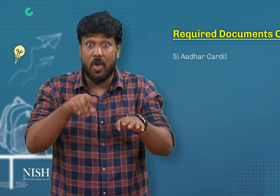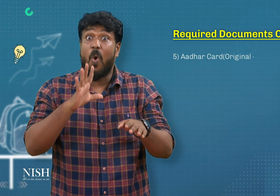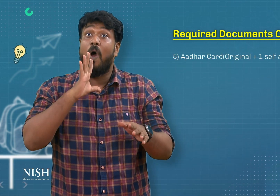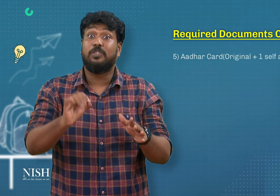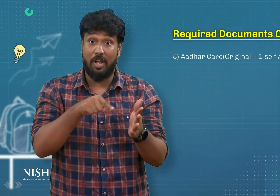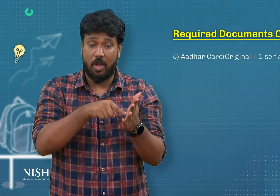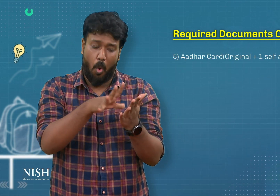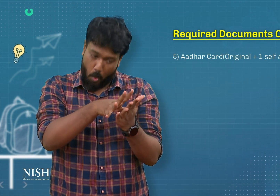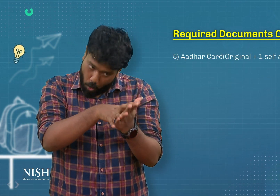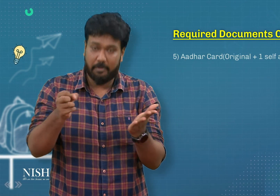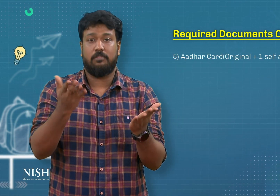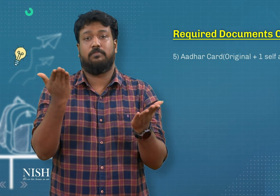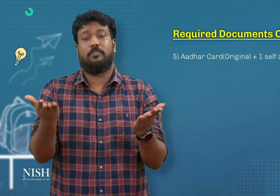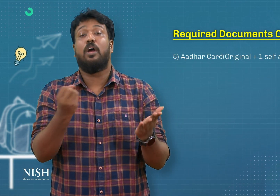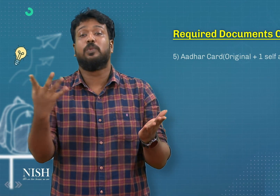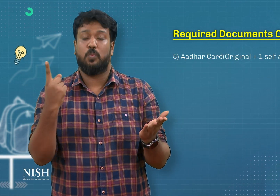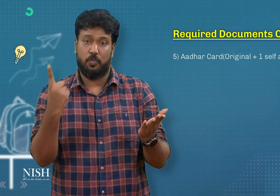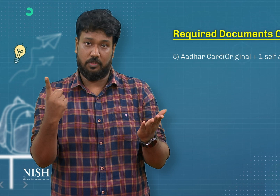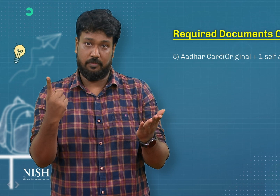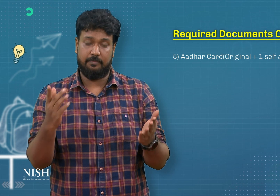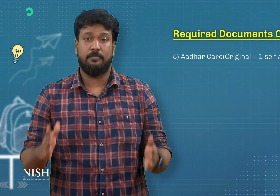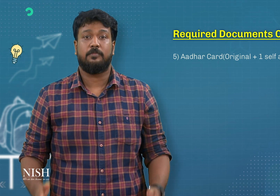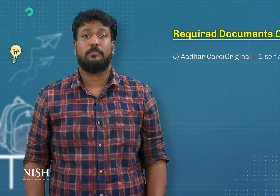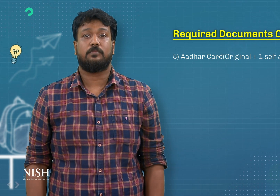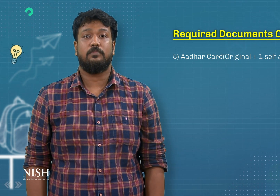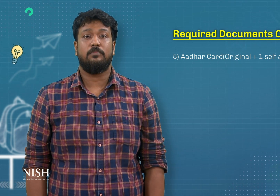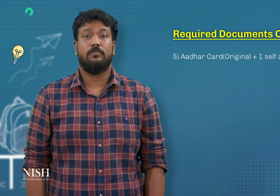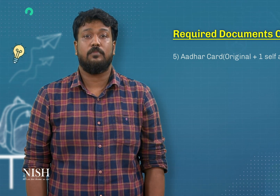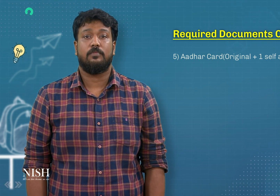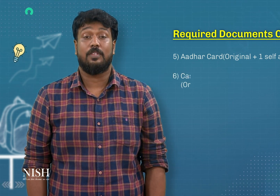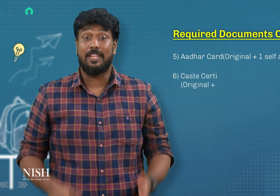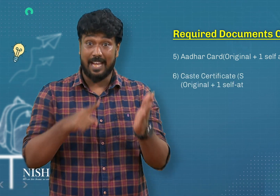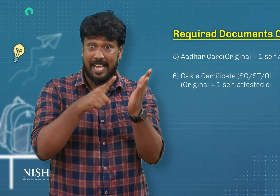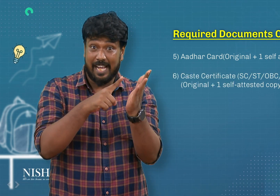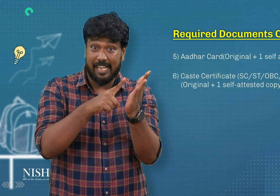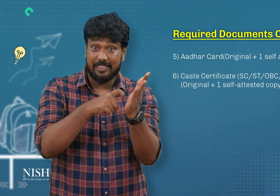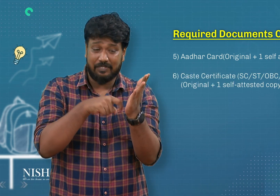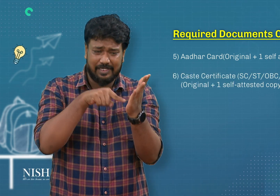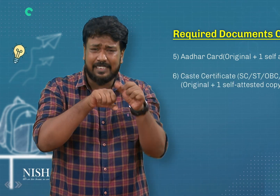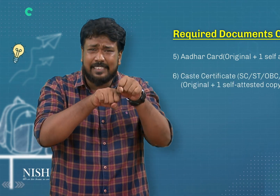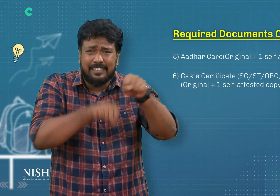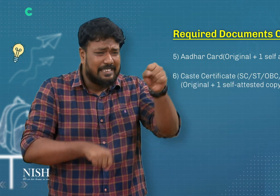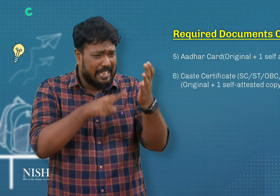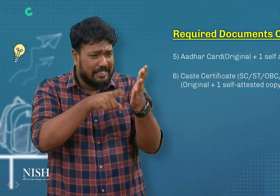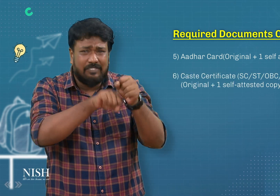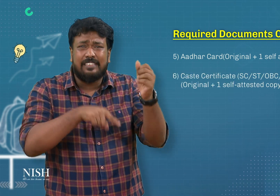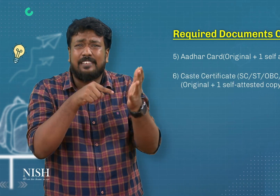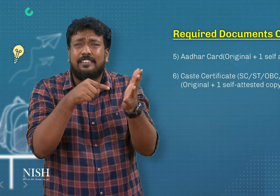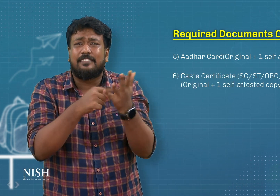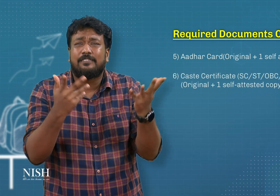Aadhaar card, original plus 1 self-attested copy. Caste certificate SC, ST, OBC, EWS or